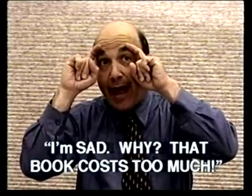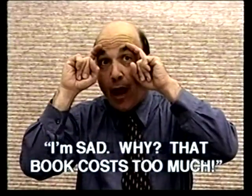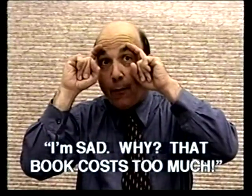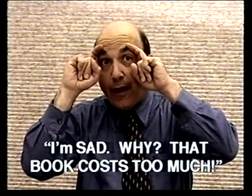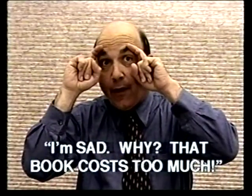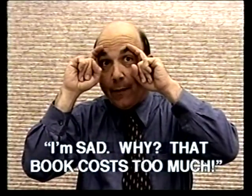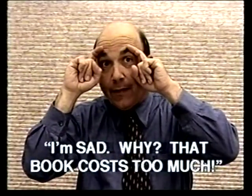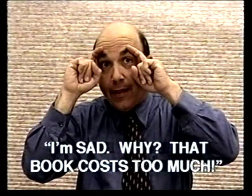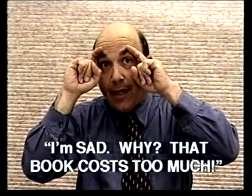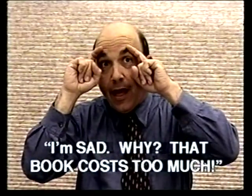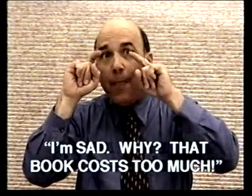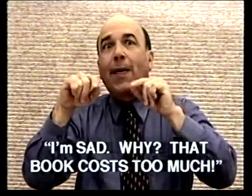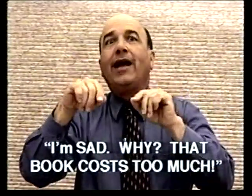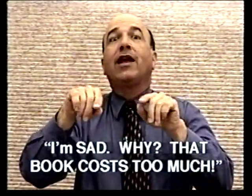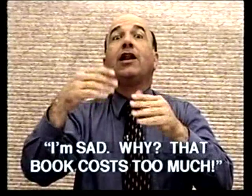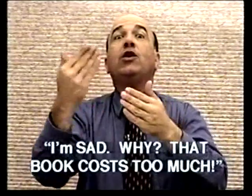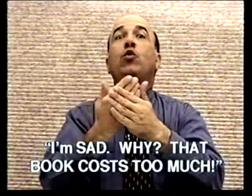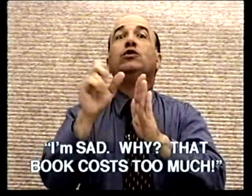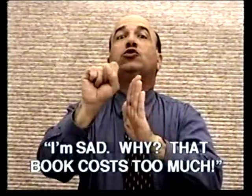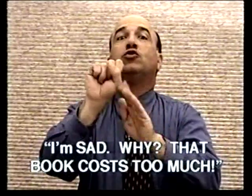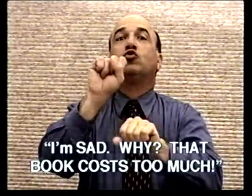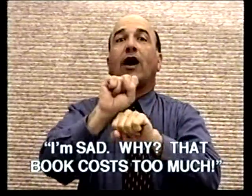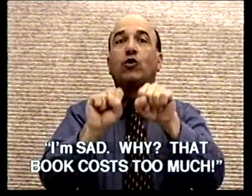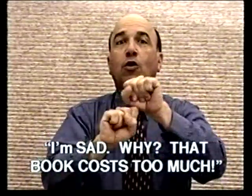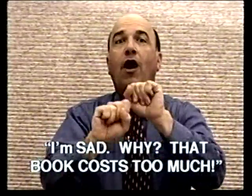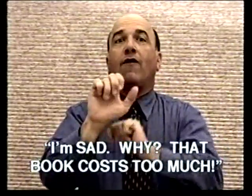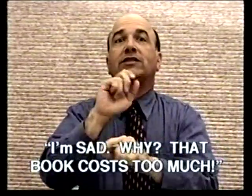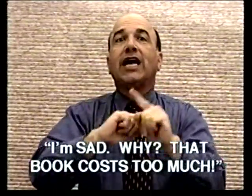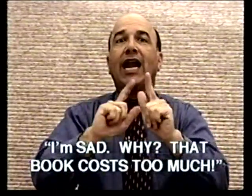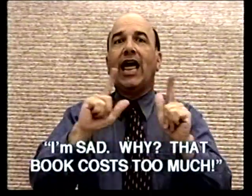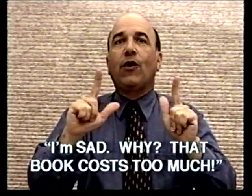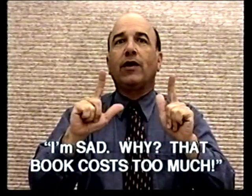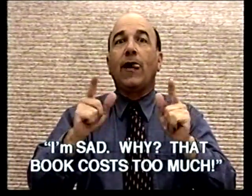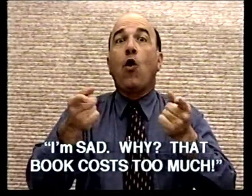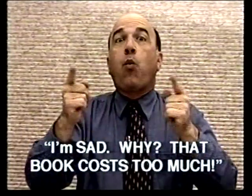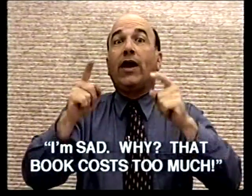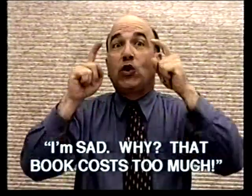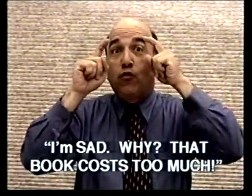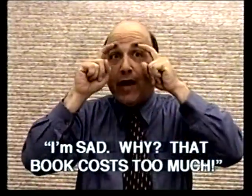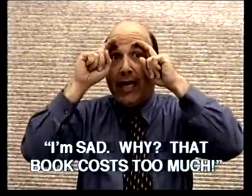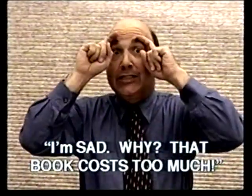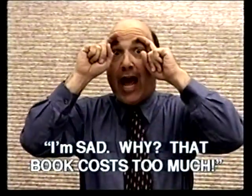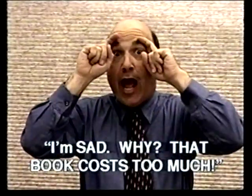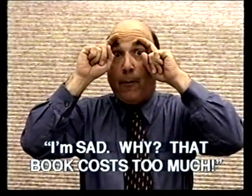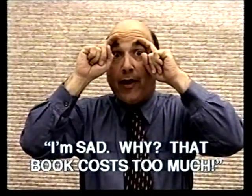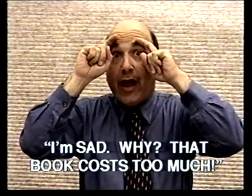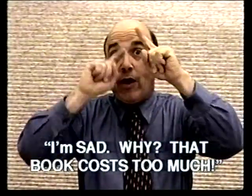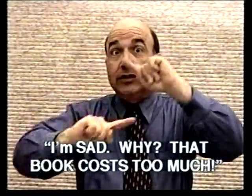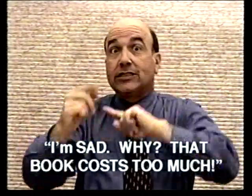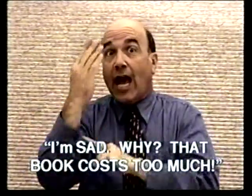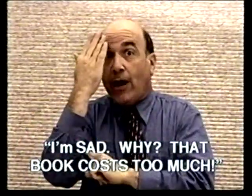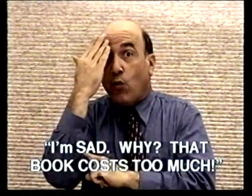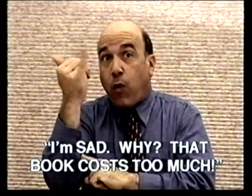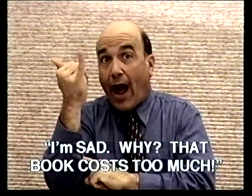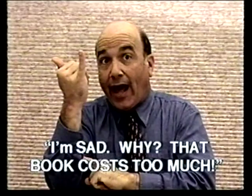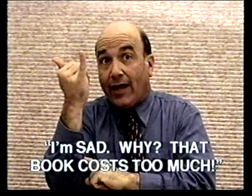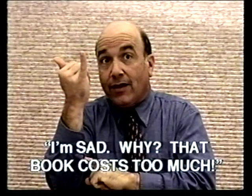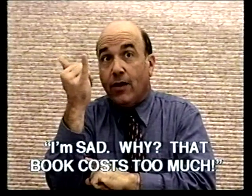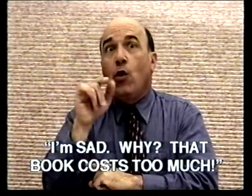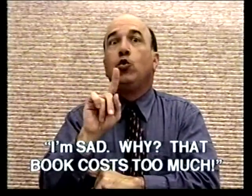my eyebrow. That's a new structure of sign language. When you raise your eyebrow and you sign why,